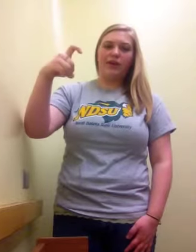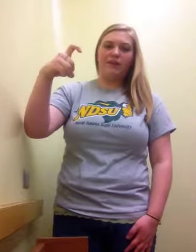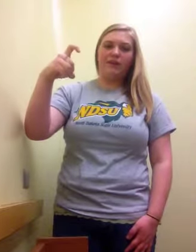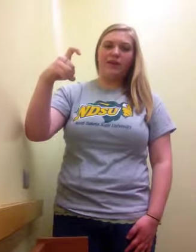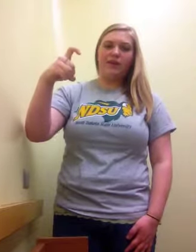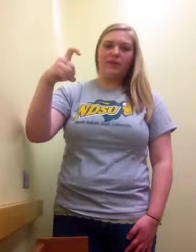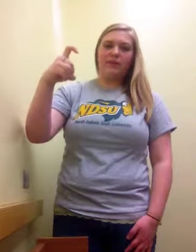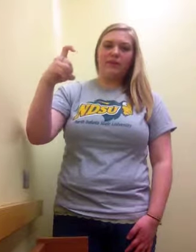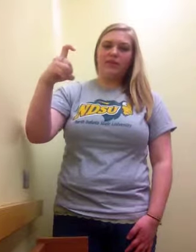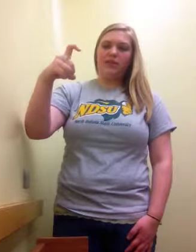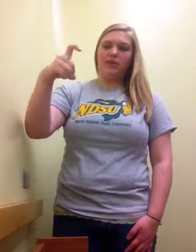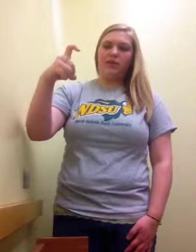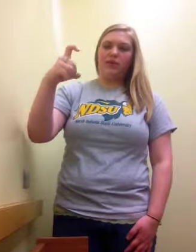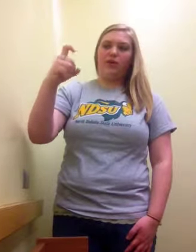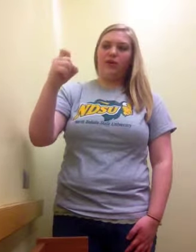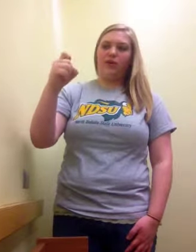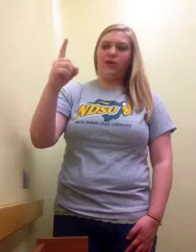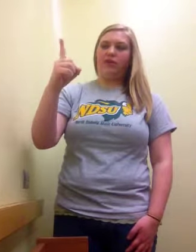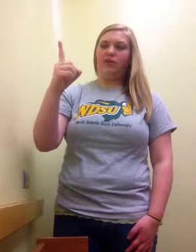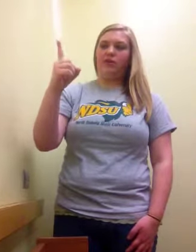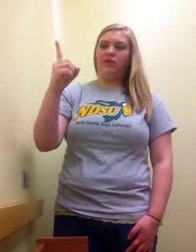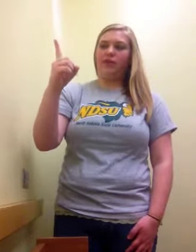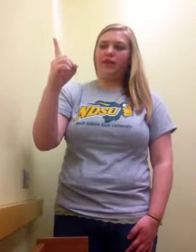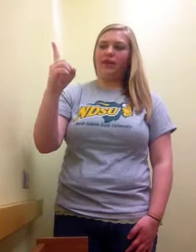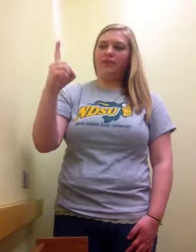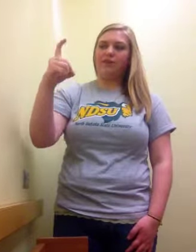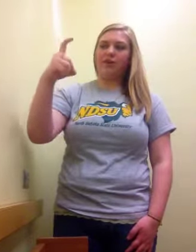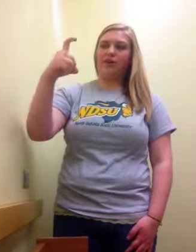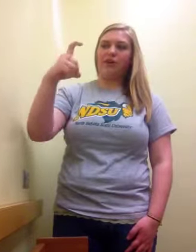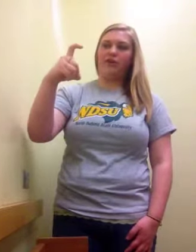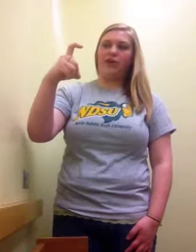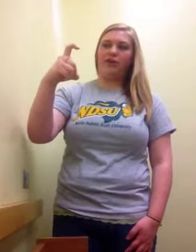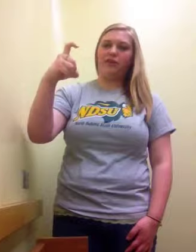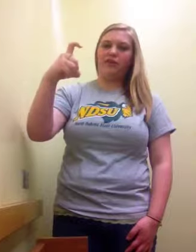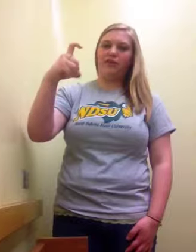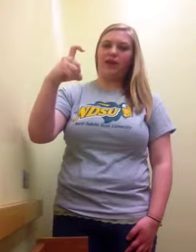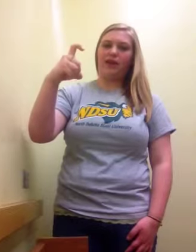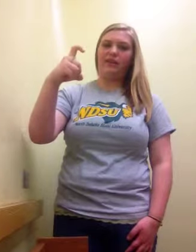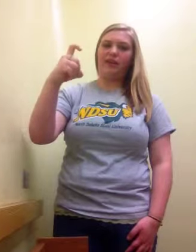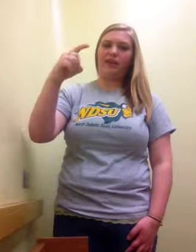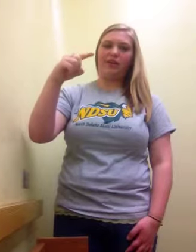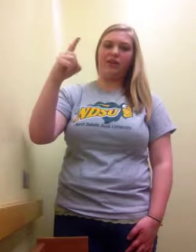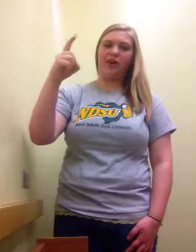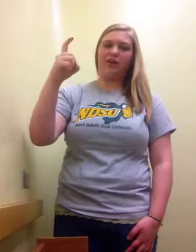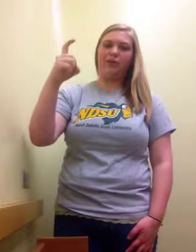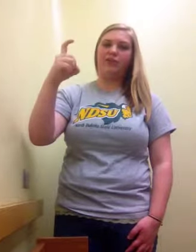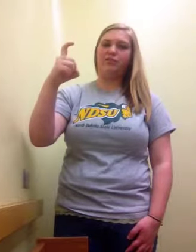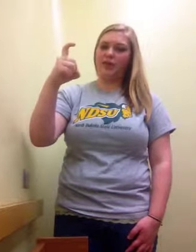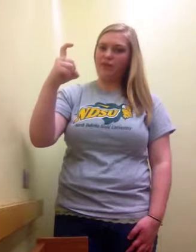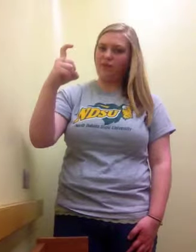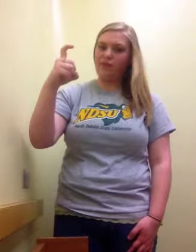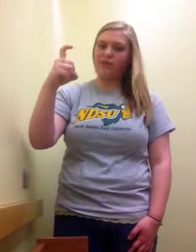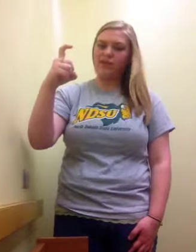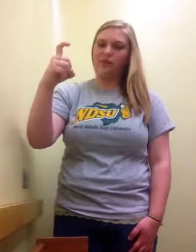it. So you're going to hold out your index finger and curve it, kind of like the letter R, which is really confusing to some